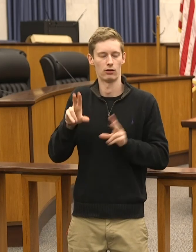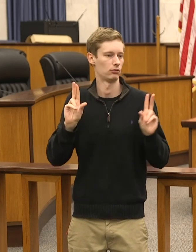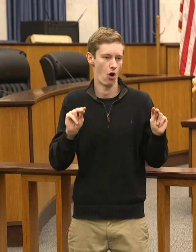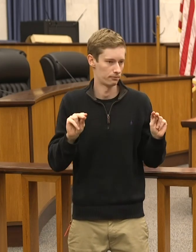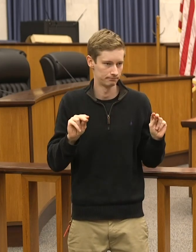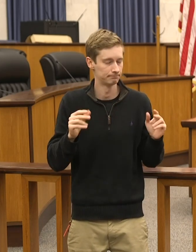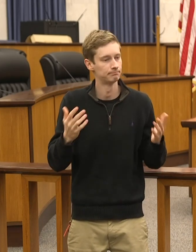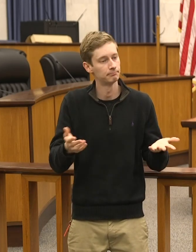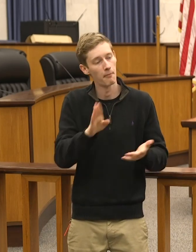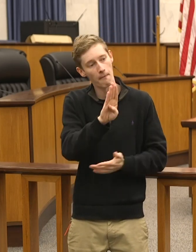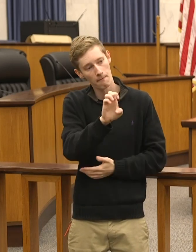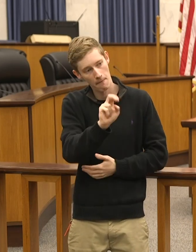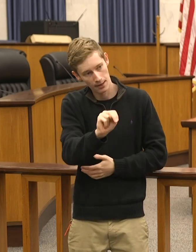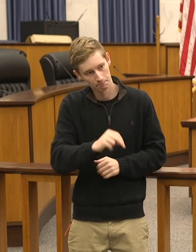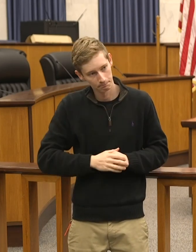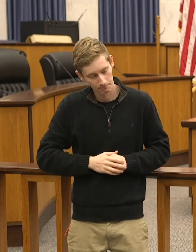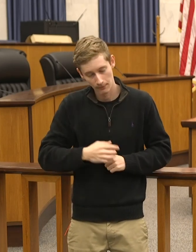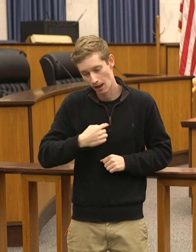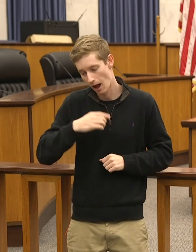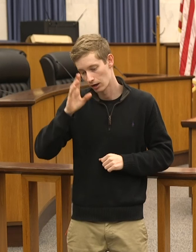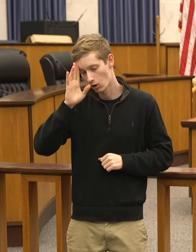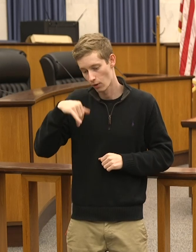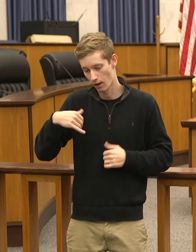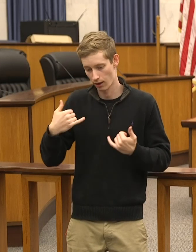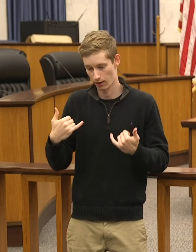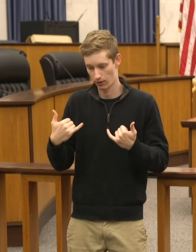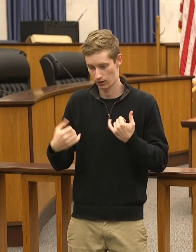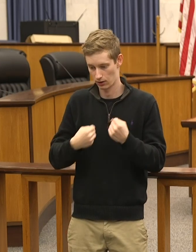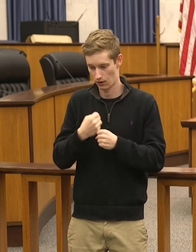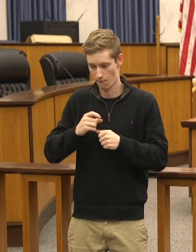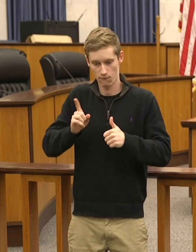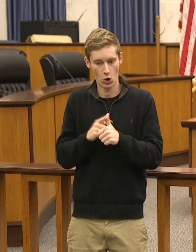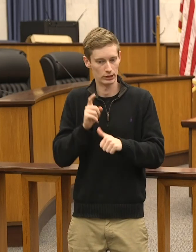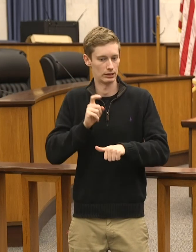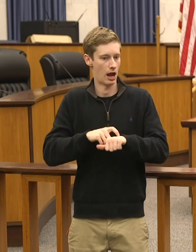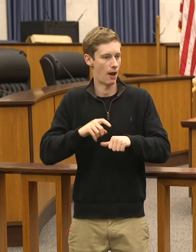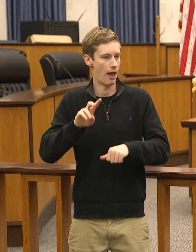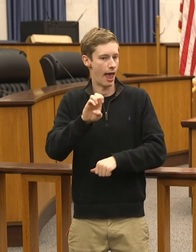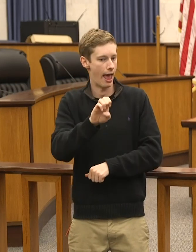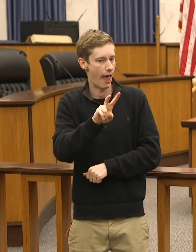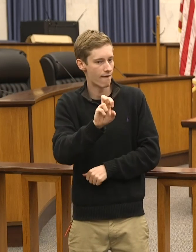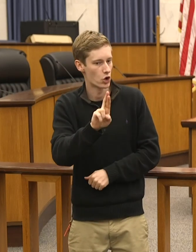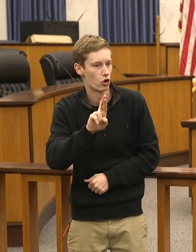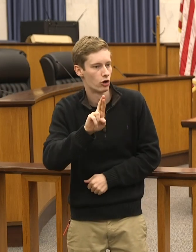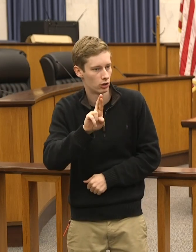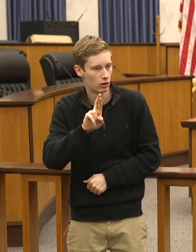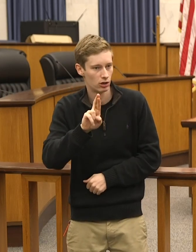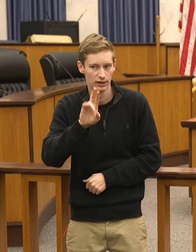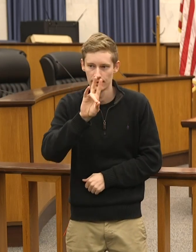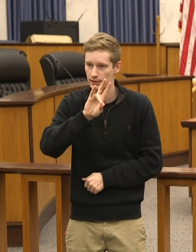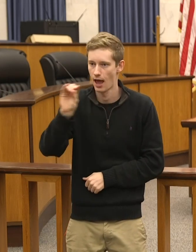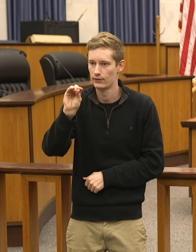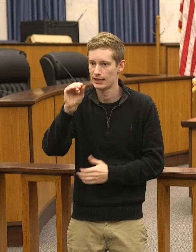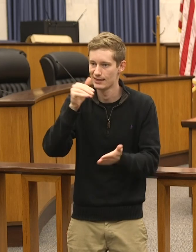that this is the first time that we've ever done anything like this before, right? To have 70,000